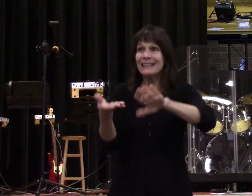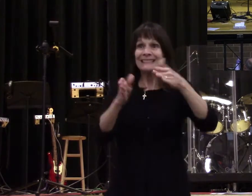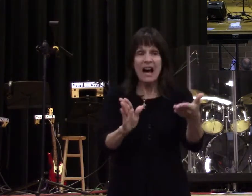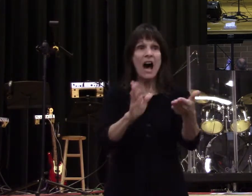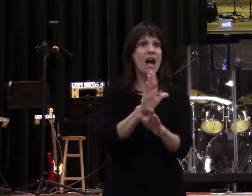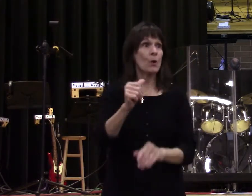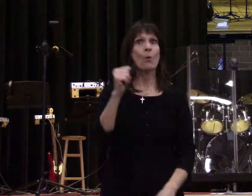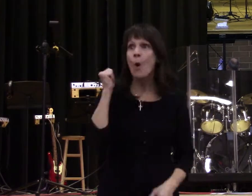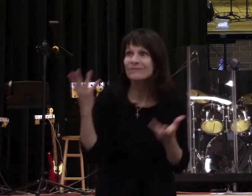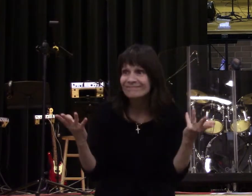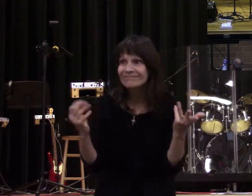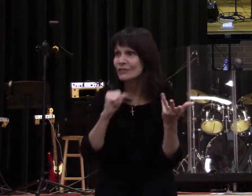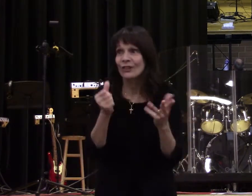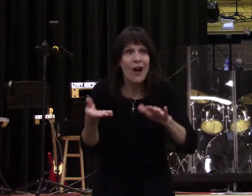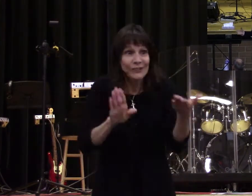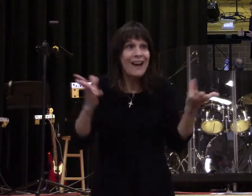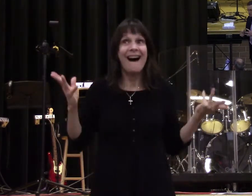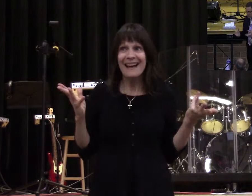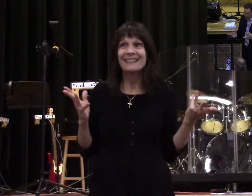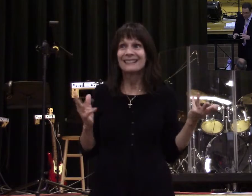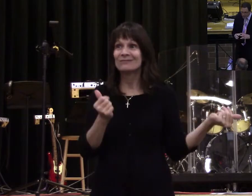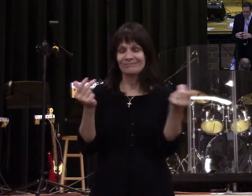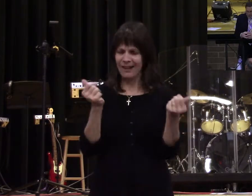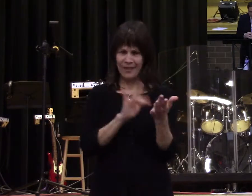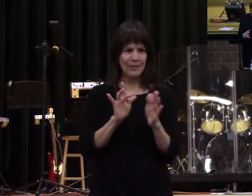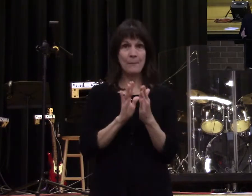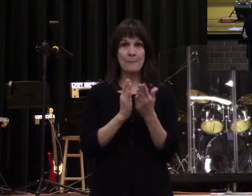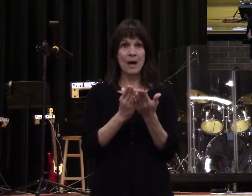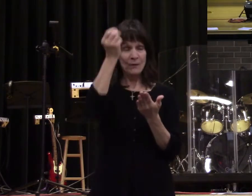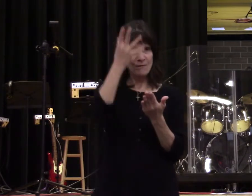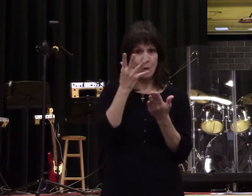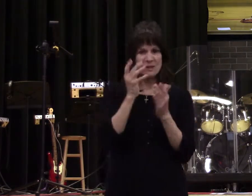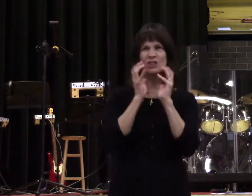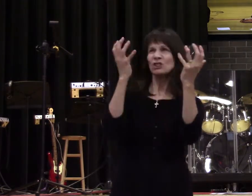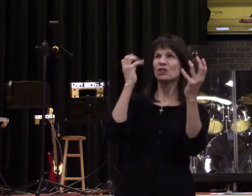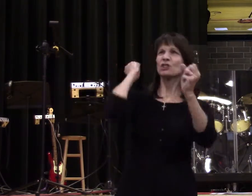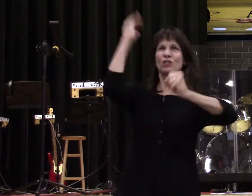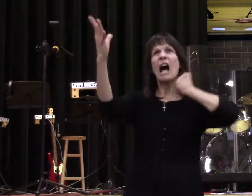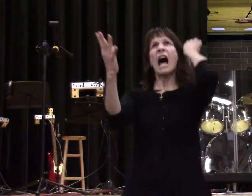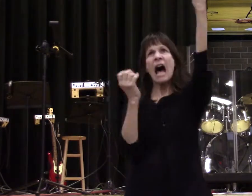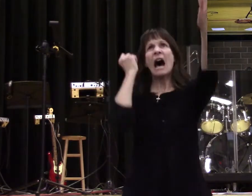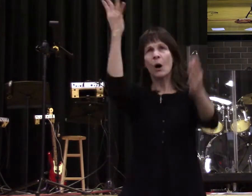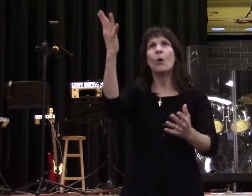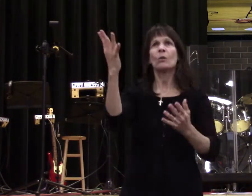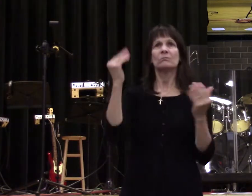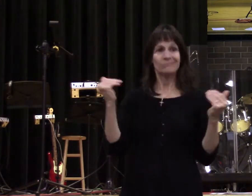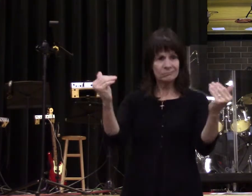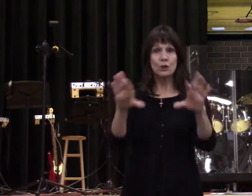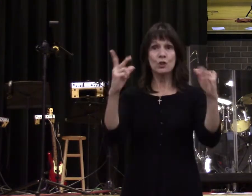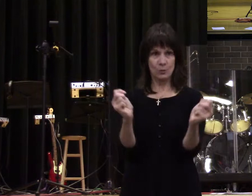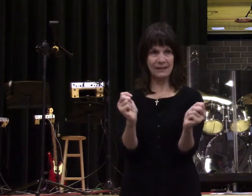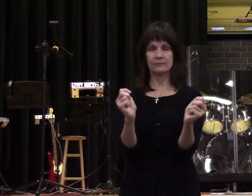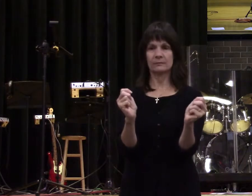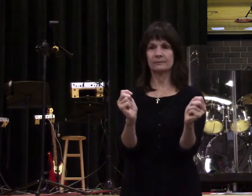how quiet or how reserved it is. So the Bible tells us to shout. It doesn't say come and be stirred. And if you really move, if God really does